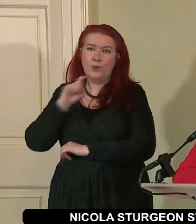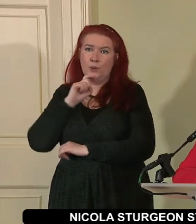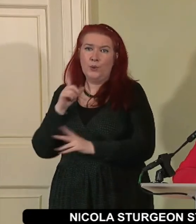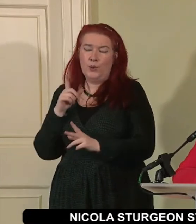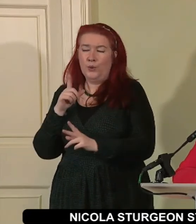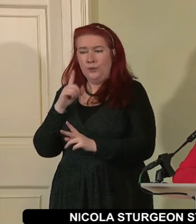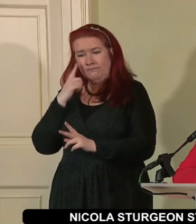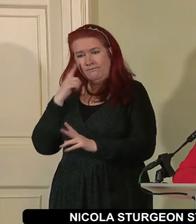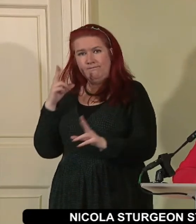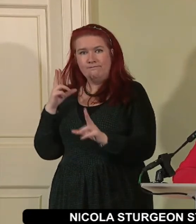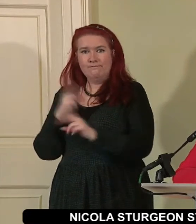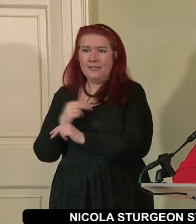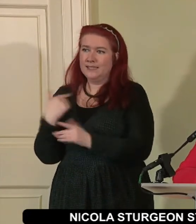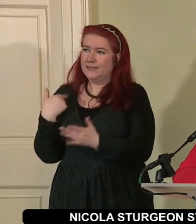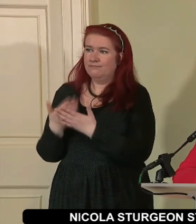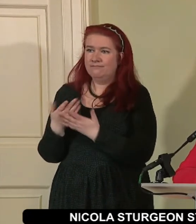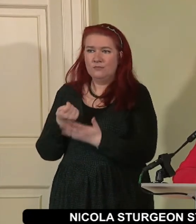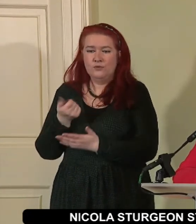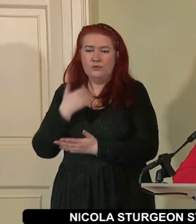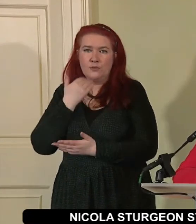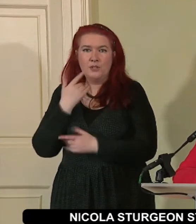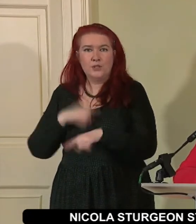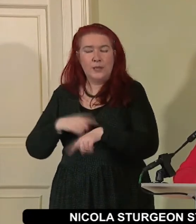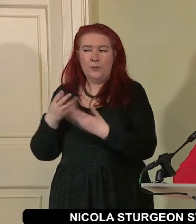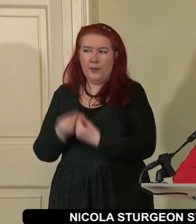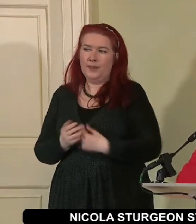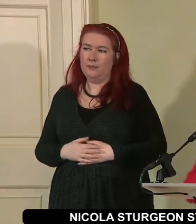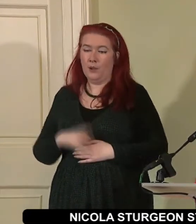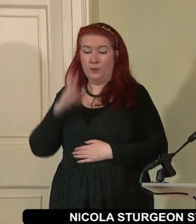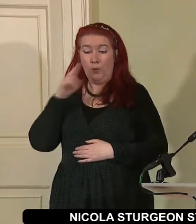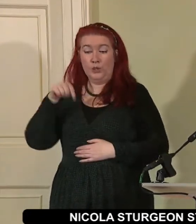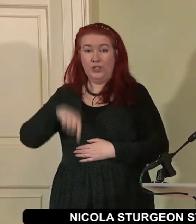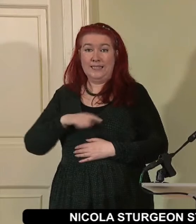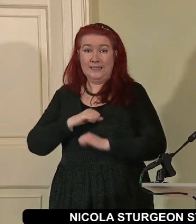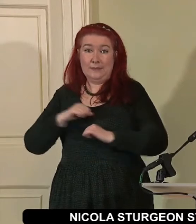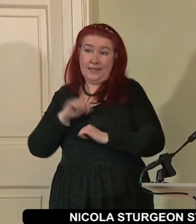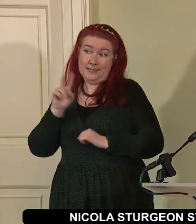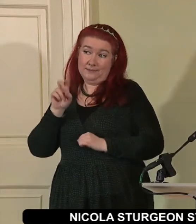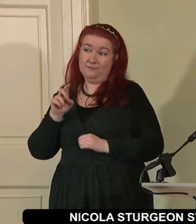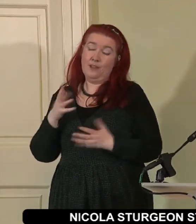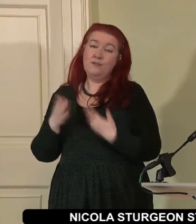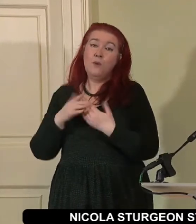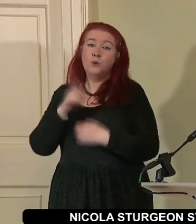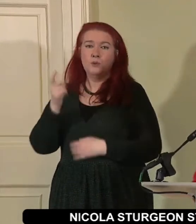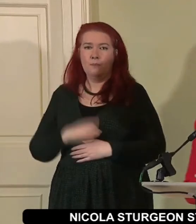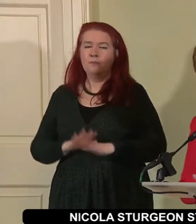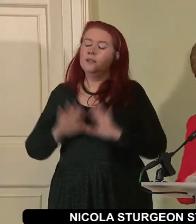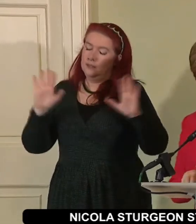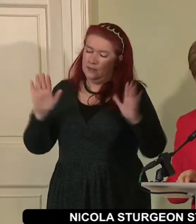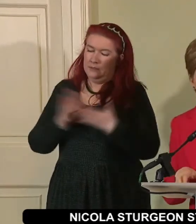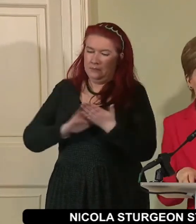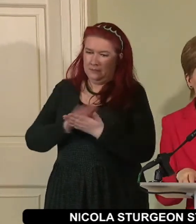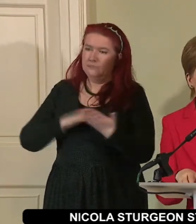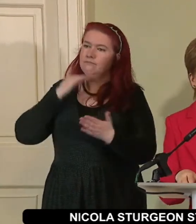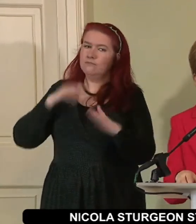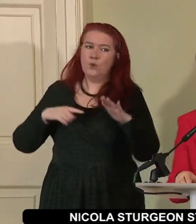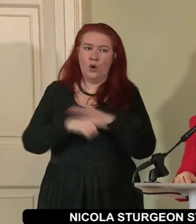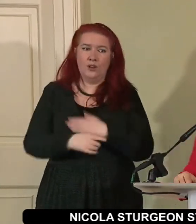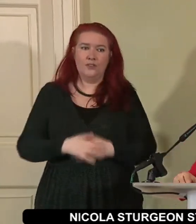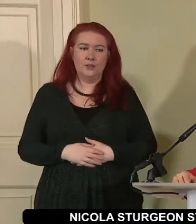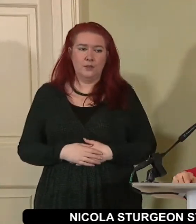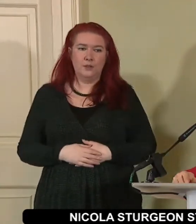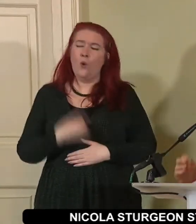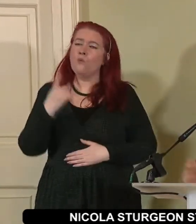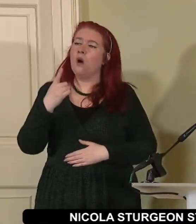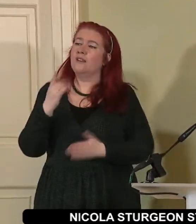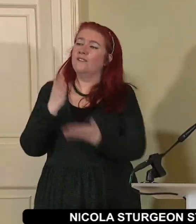much opportunity to spend time with. But watch this space, there's plenty more to come. Right, with that, I'm going to depart. First Minister, just one